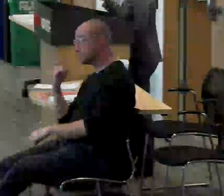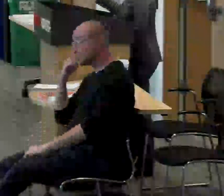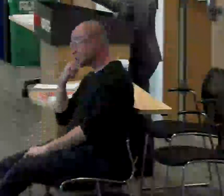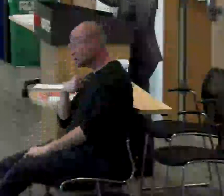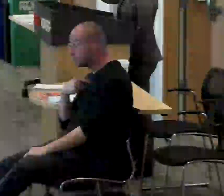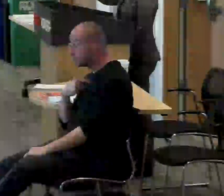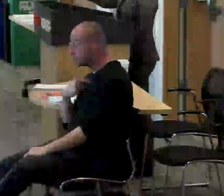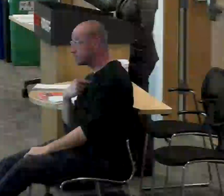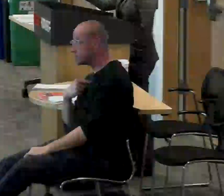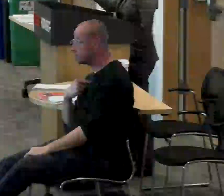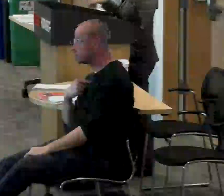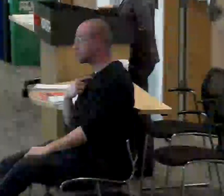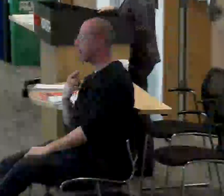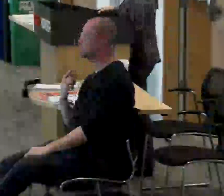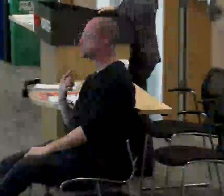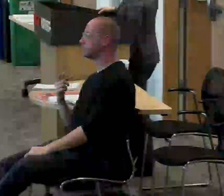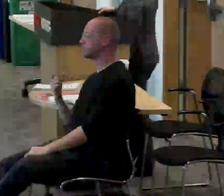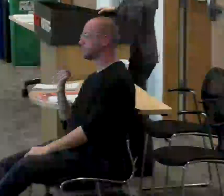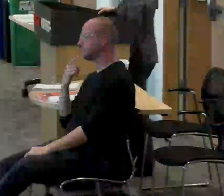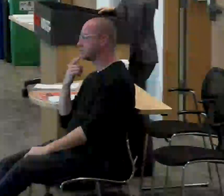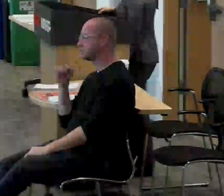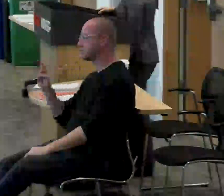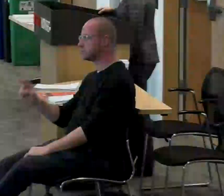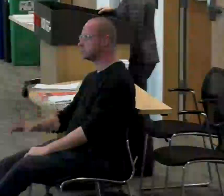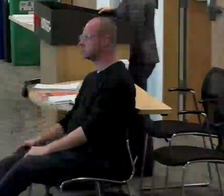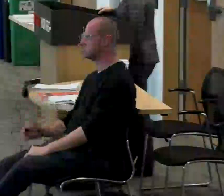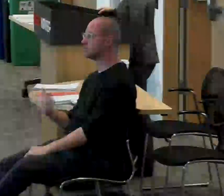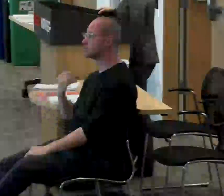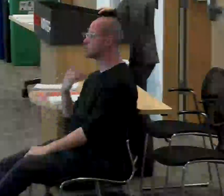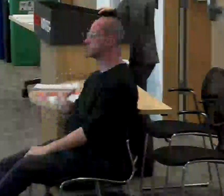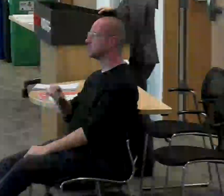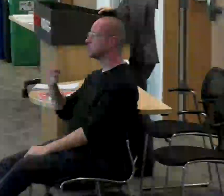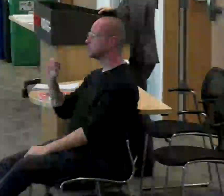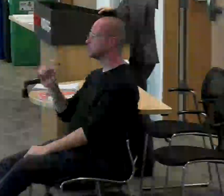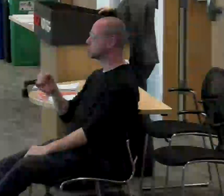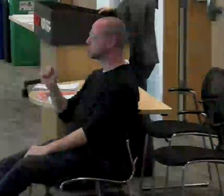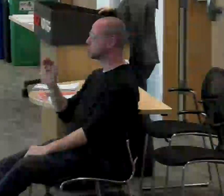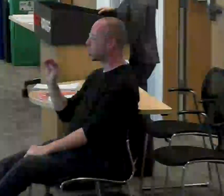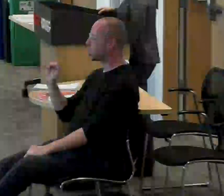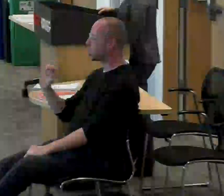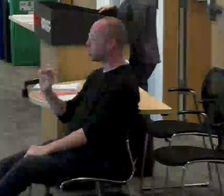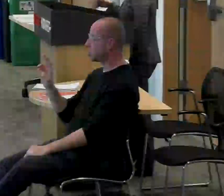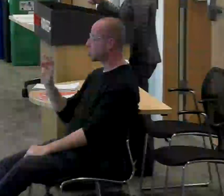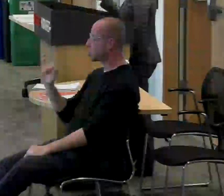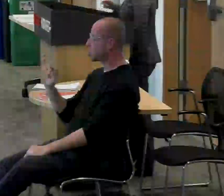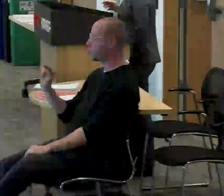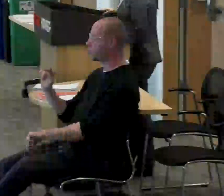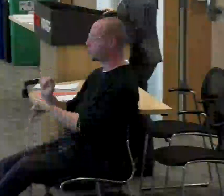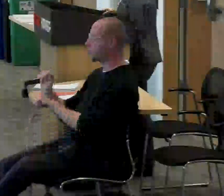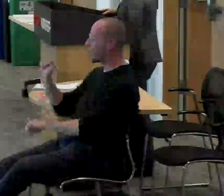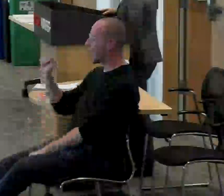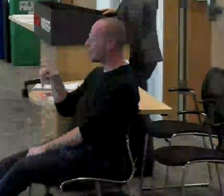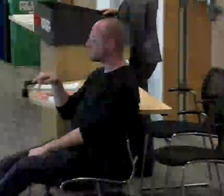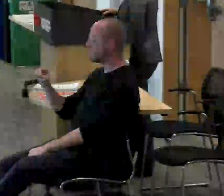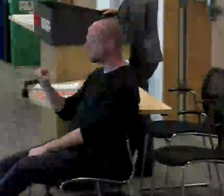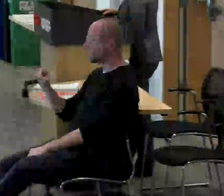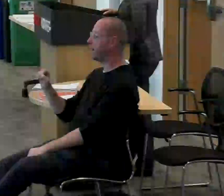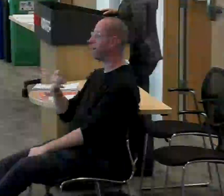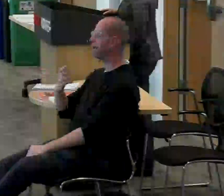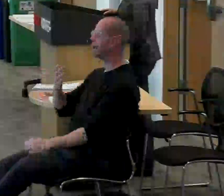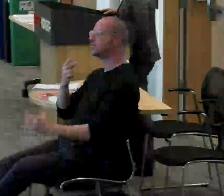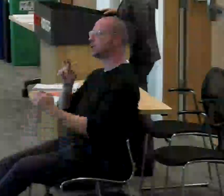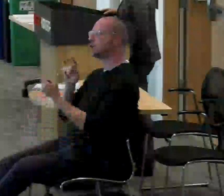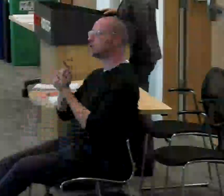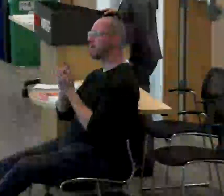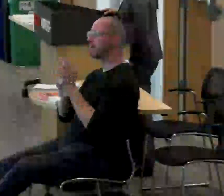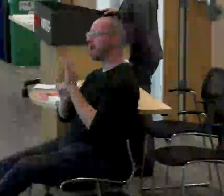I can hear Hear you, me? but I don't know. Oh, There okay. we go. I'm Jamie with Adult Protective Services. Hi. We met in the Hi. elevator. Yes, we did.